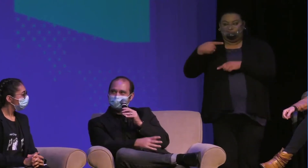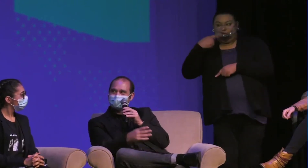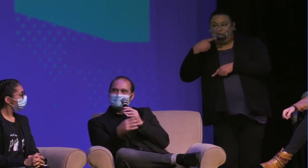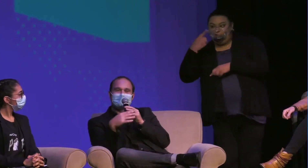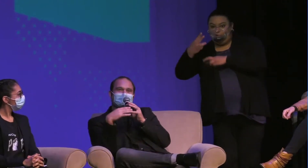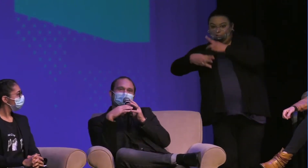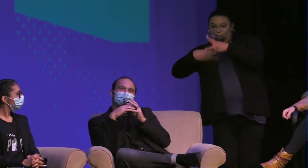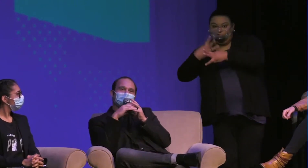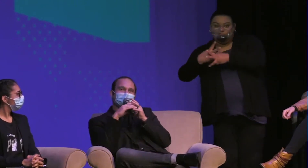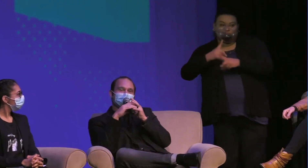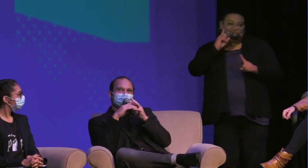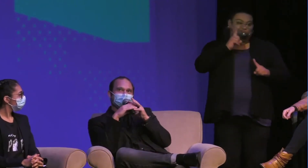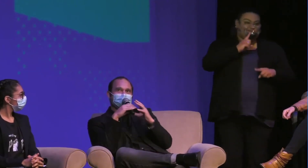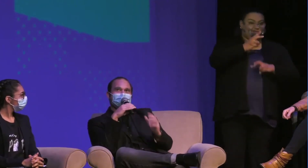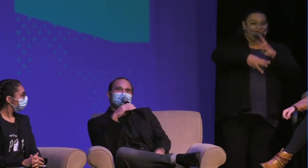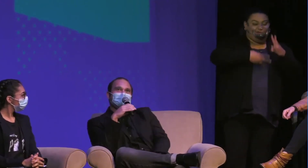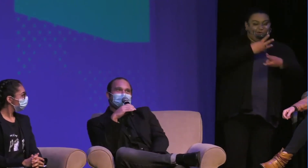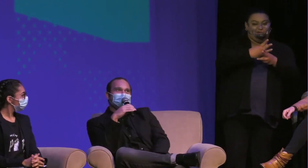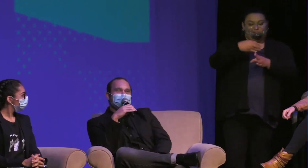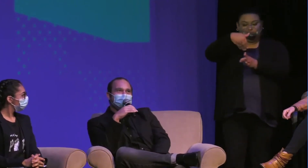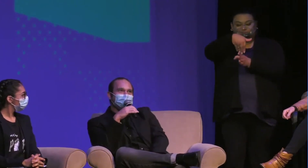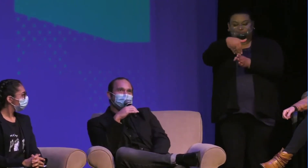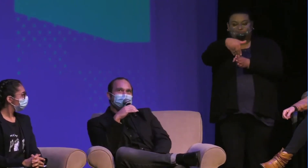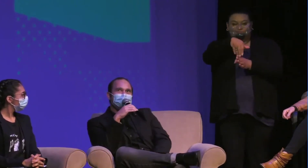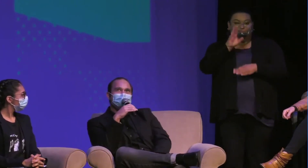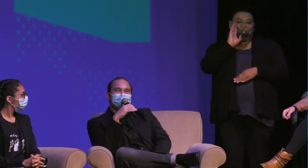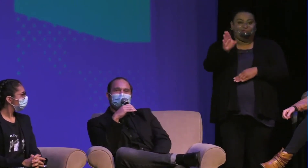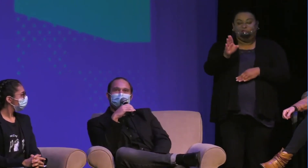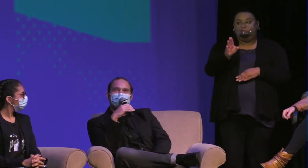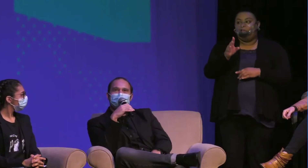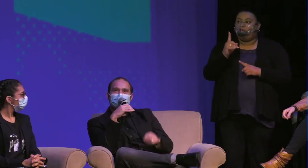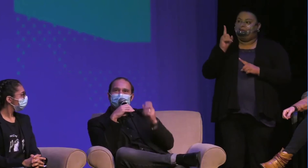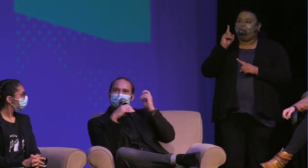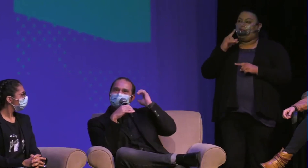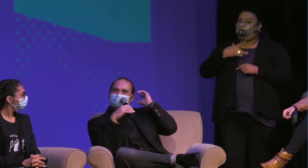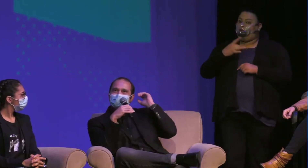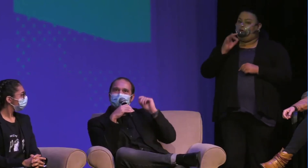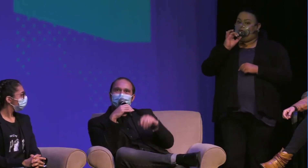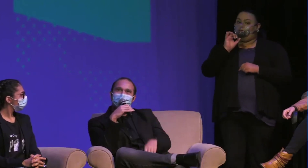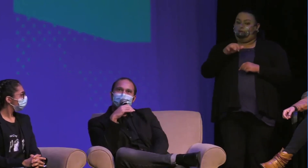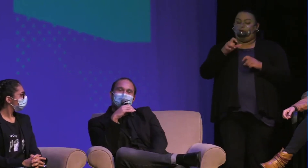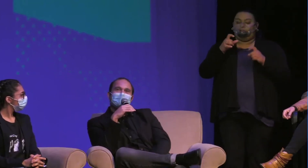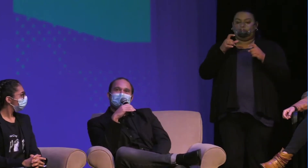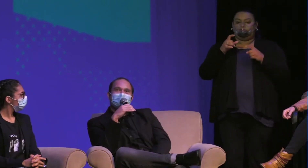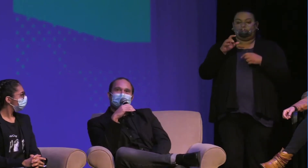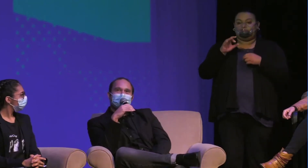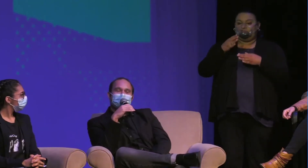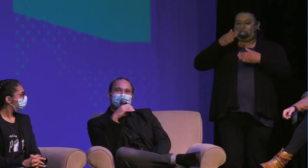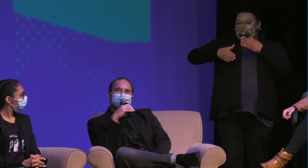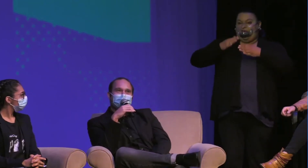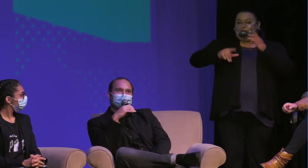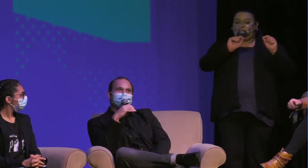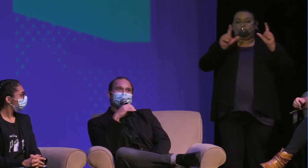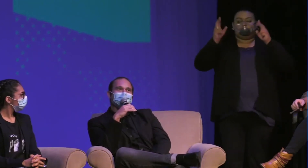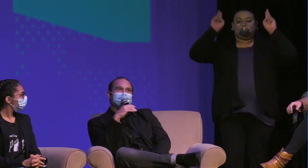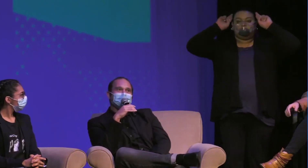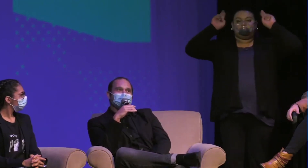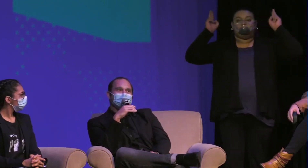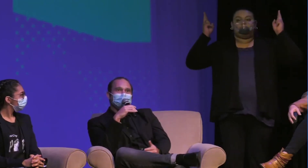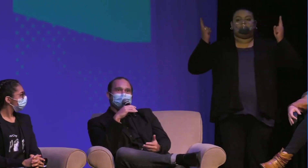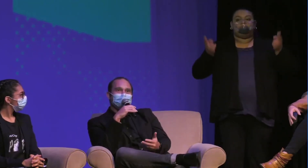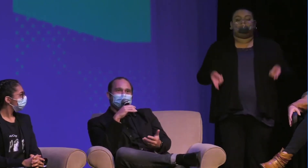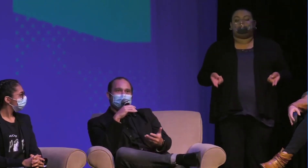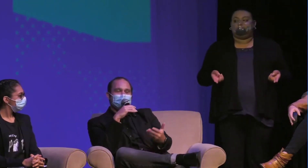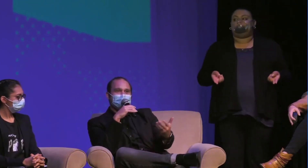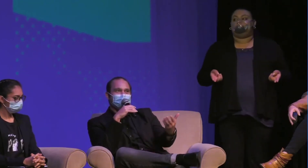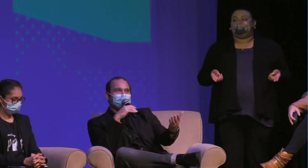two worlds. And I like the idea that that was the first step with him taking off the implants,